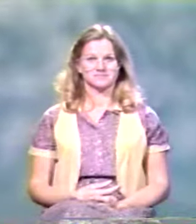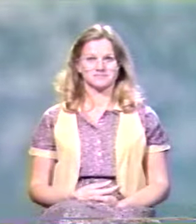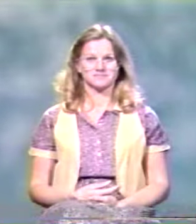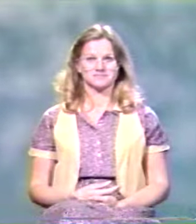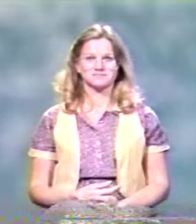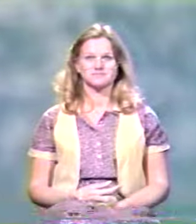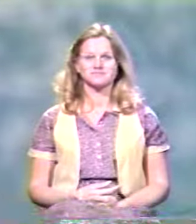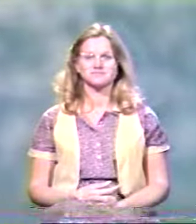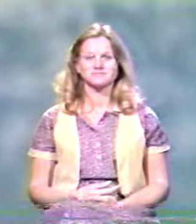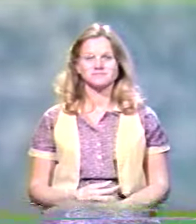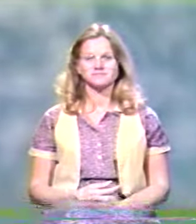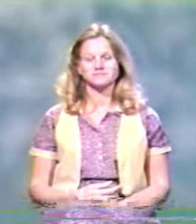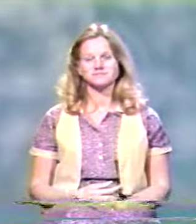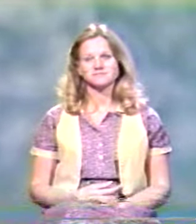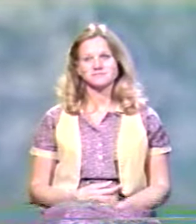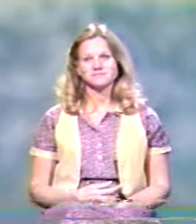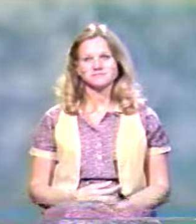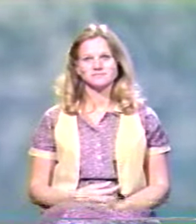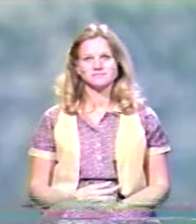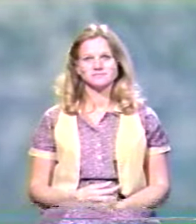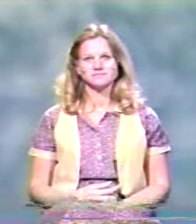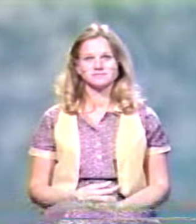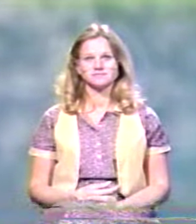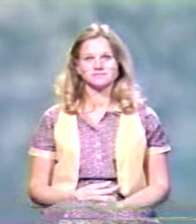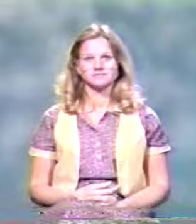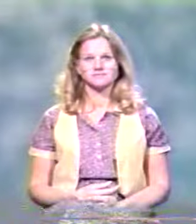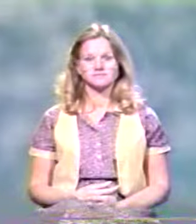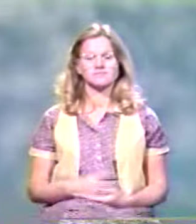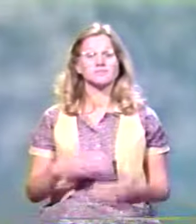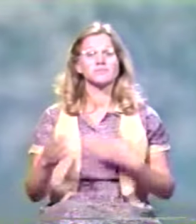Anyway, my son put it in his hand and held his arm out.